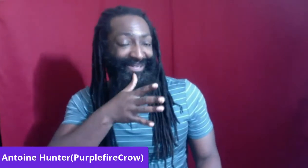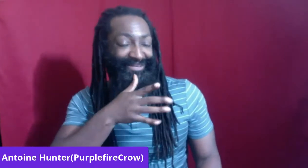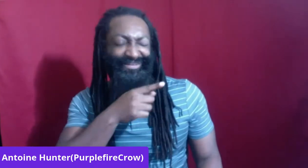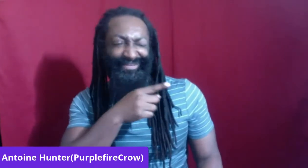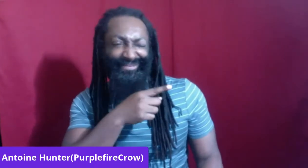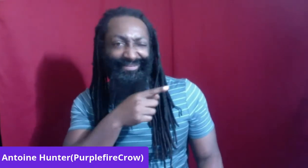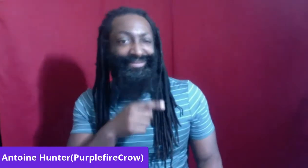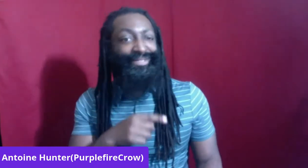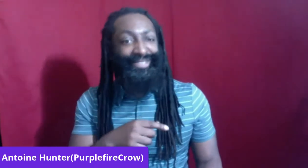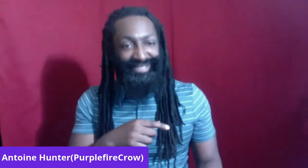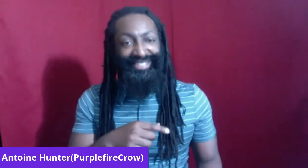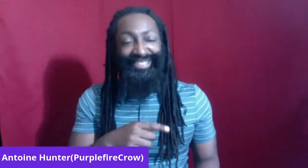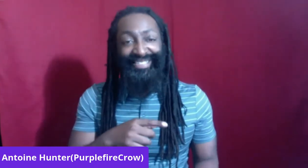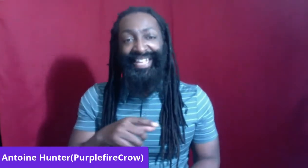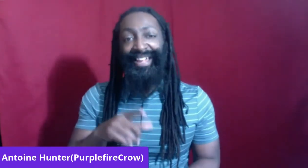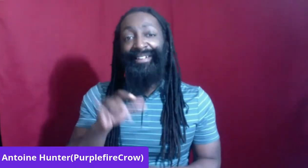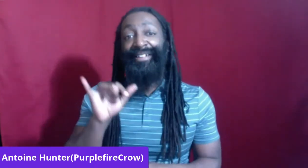I got that from my mother.